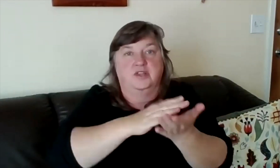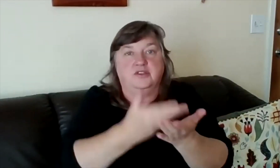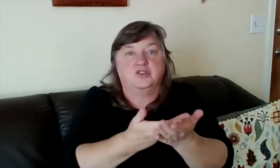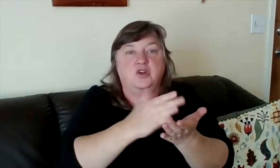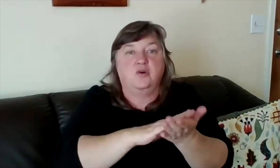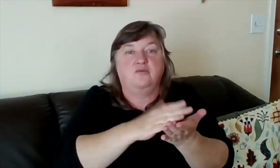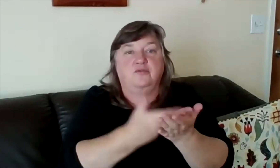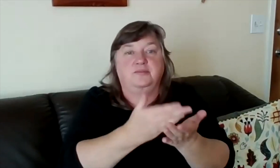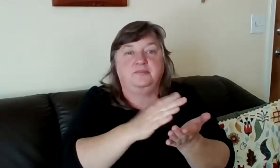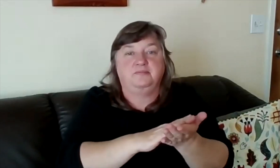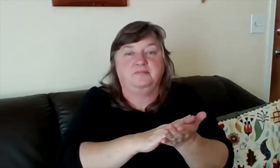the stove.